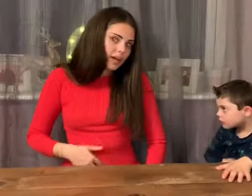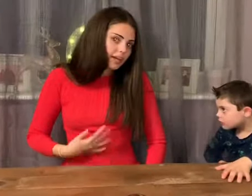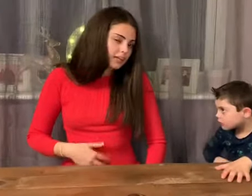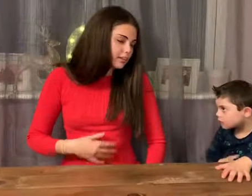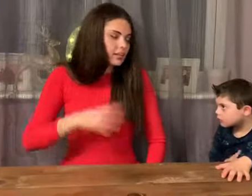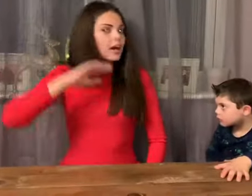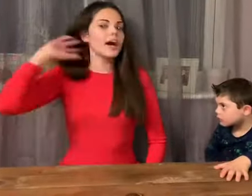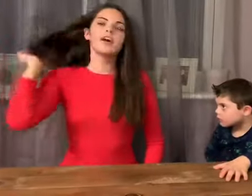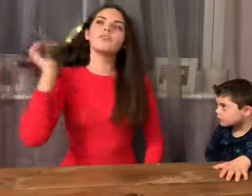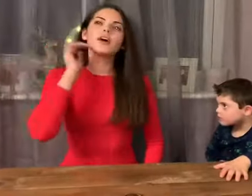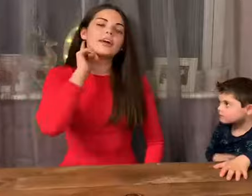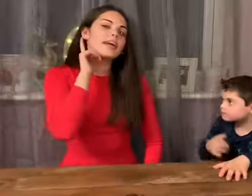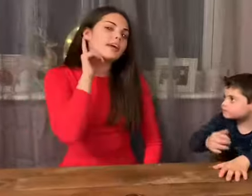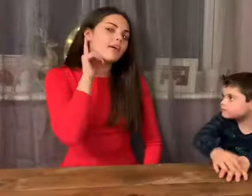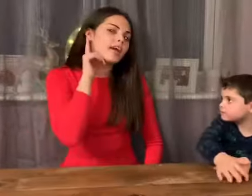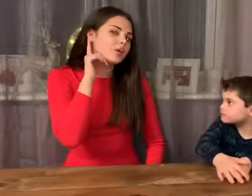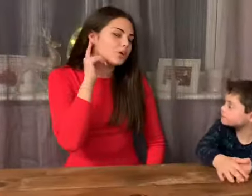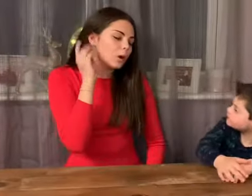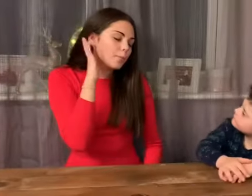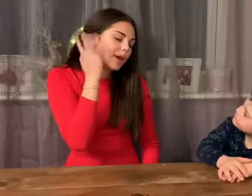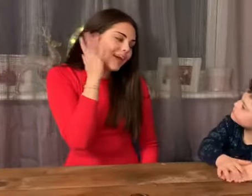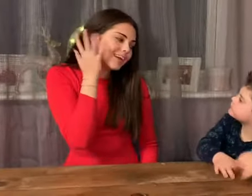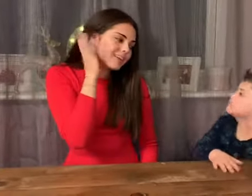Pain. And if you had an earache, you'd go pain.